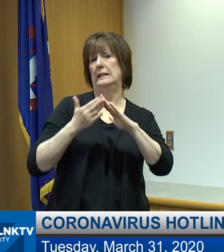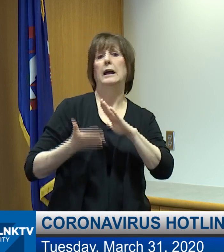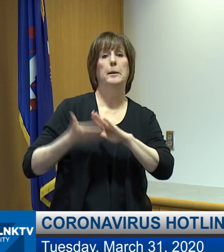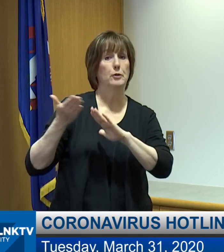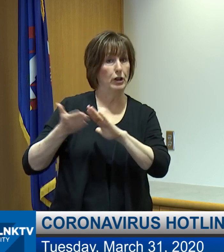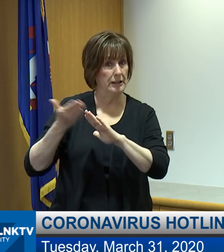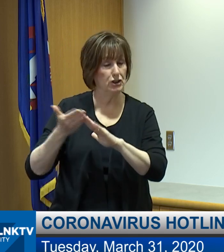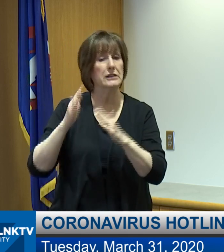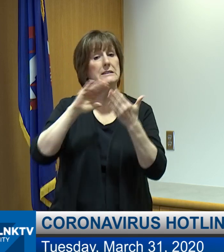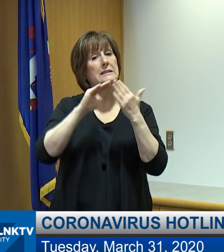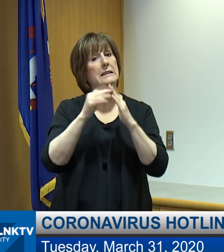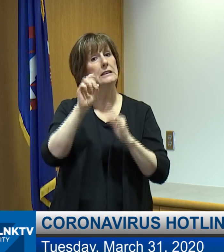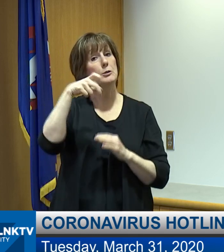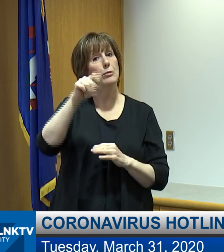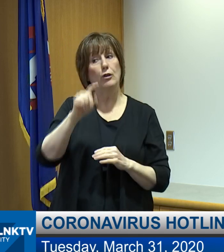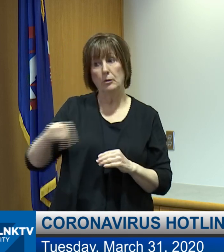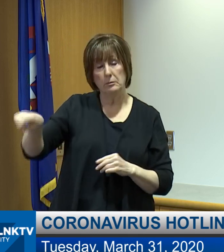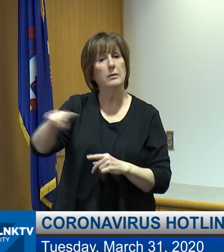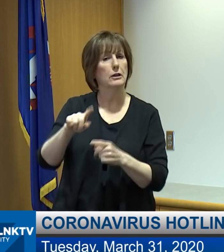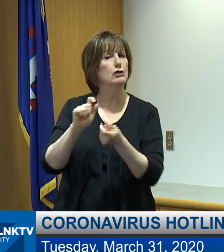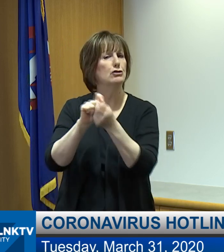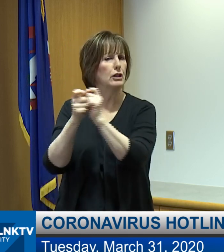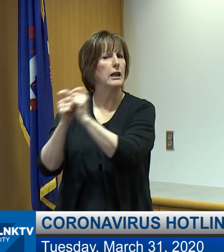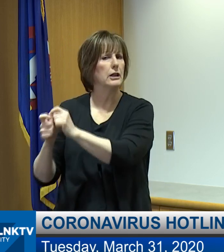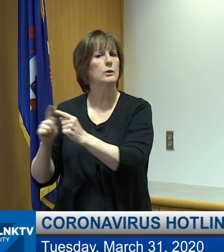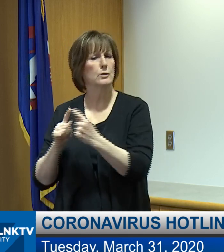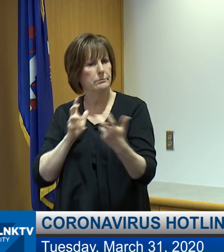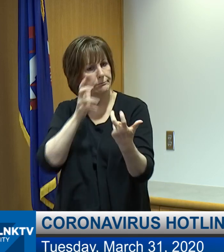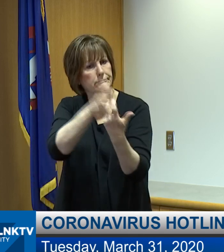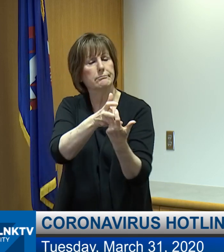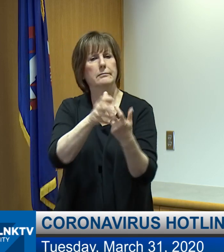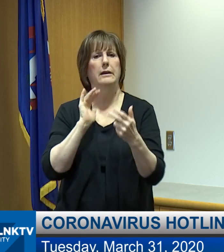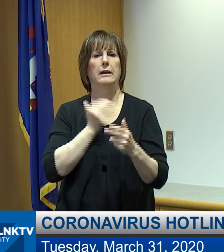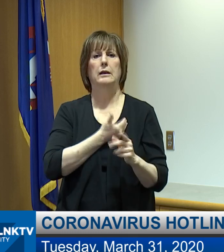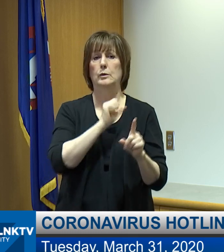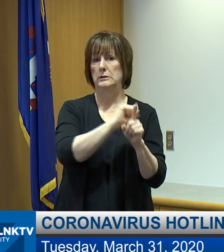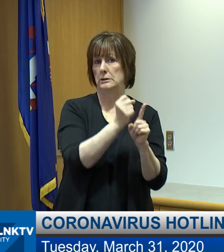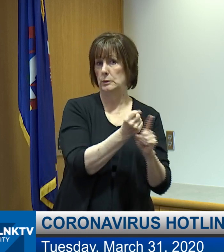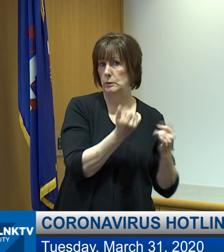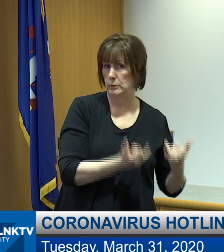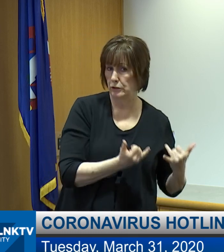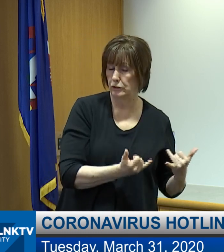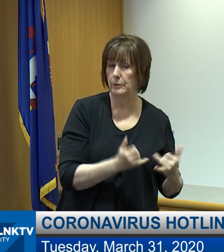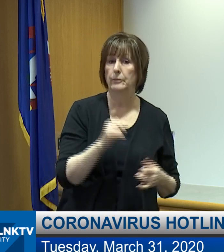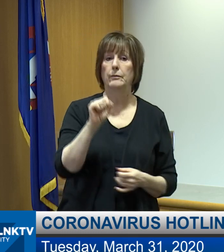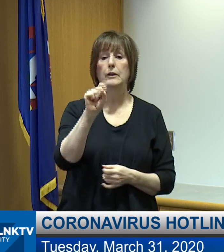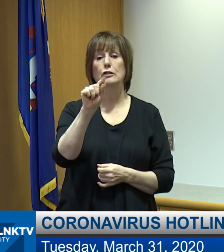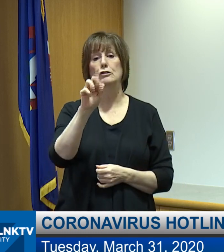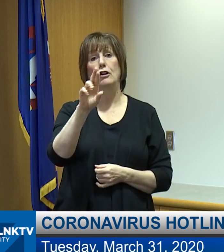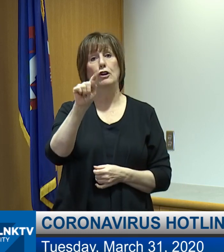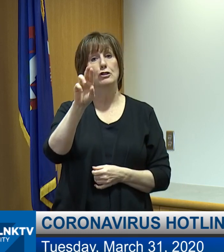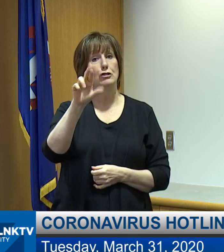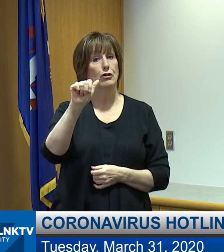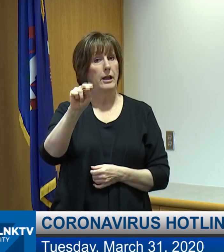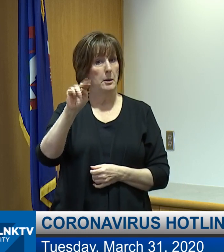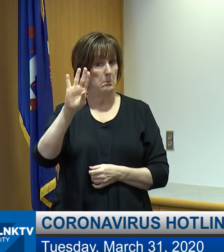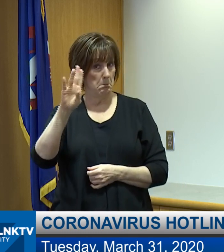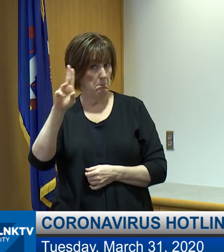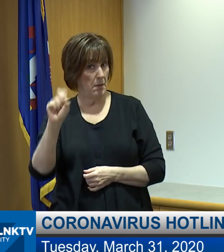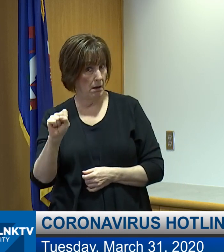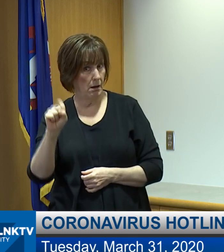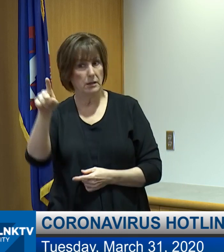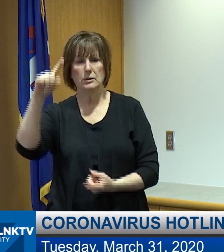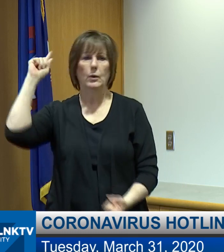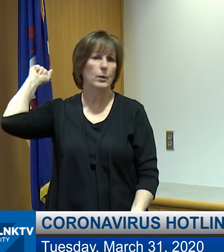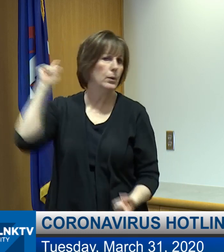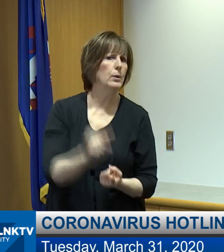city departments continue to make changes to adjust to the current situation. StarTran has seen a dramatic decrease